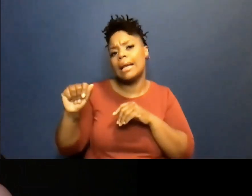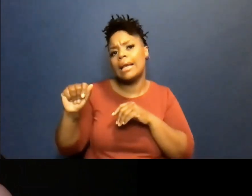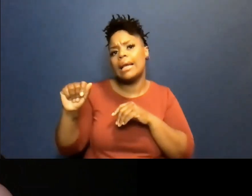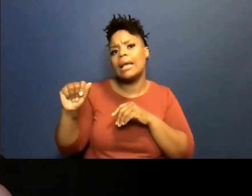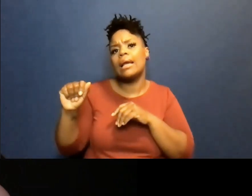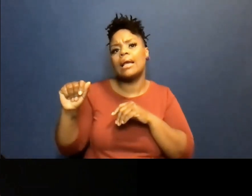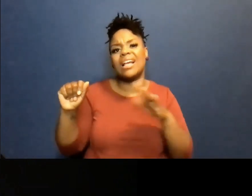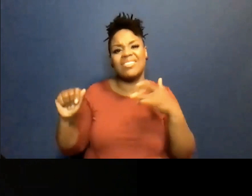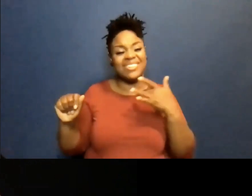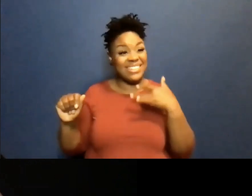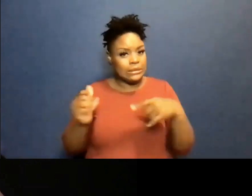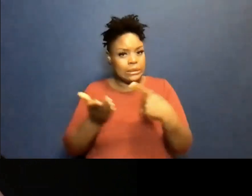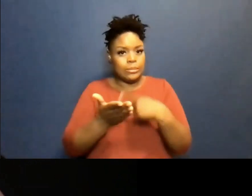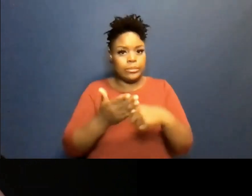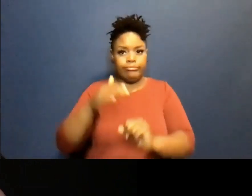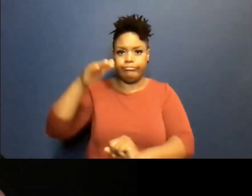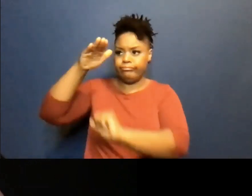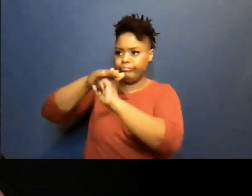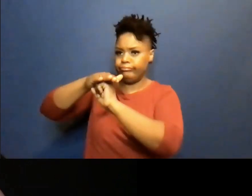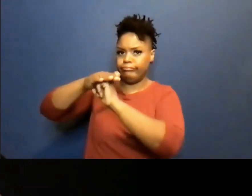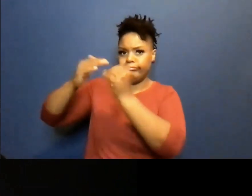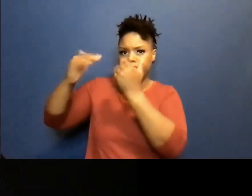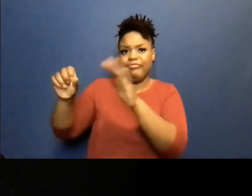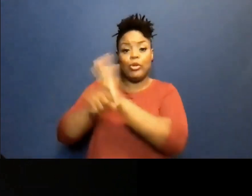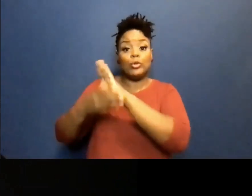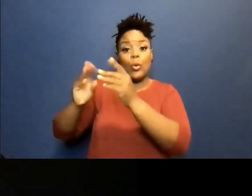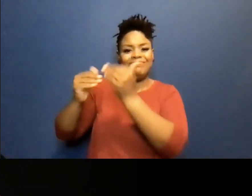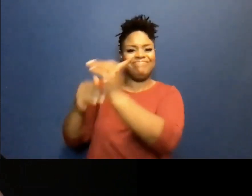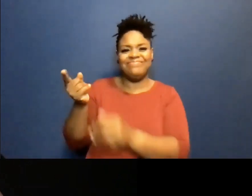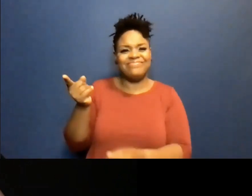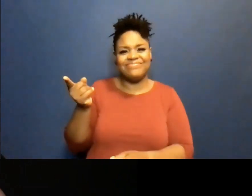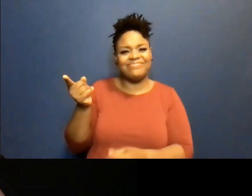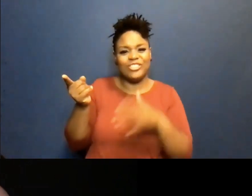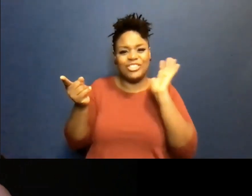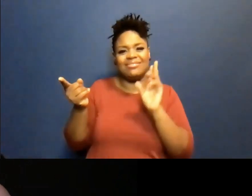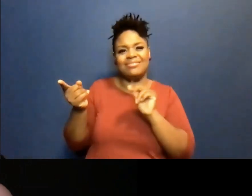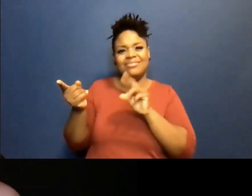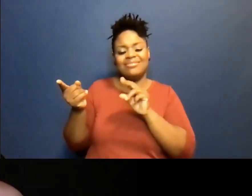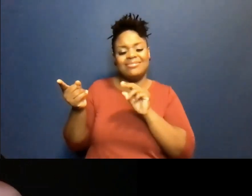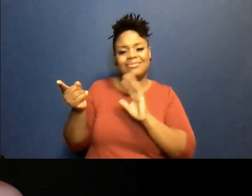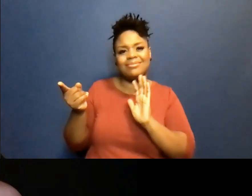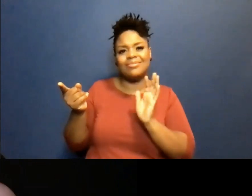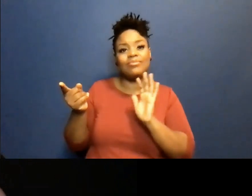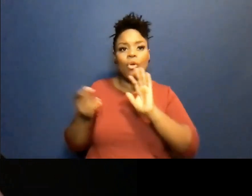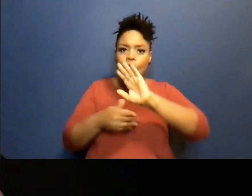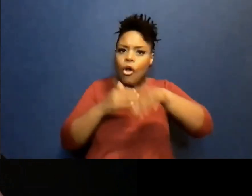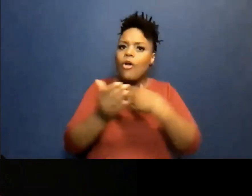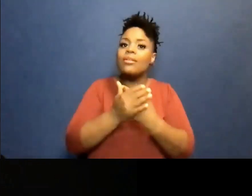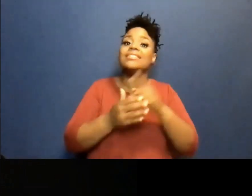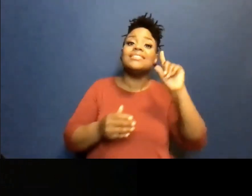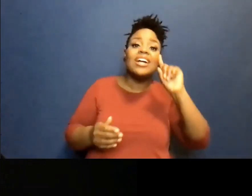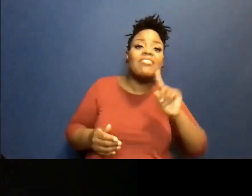story. And of course, it's not. You know, all of us deaf and disabled people are people, you know, and we have our